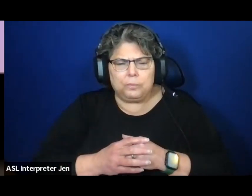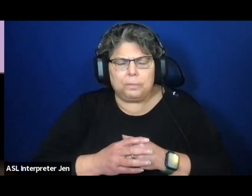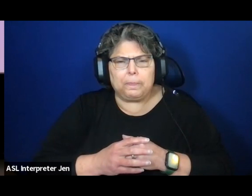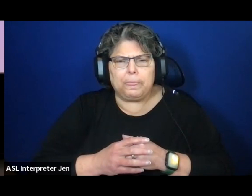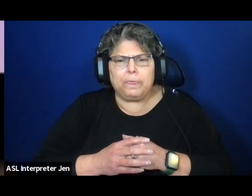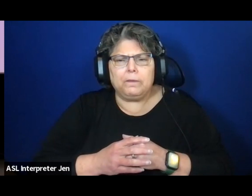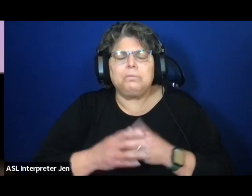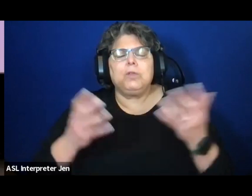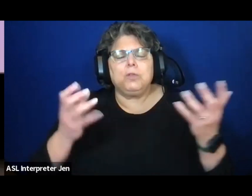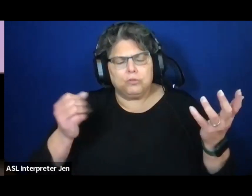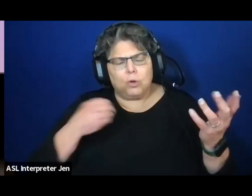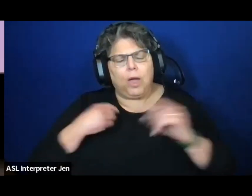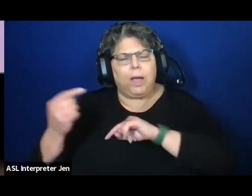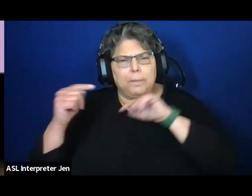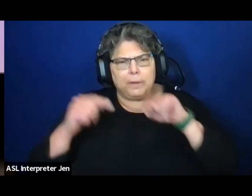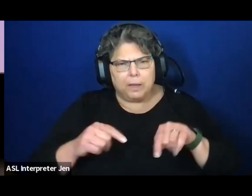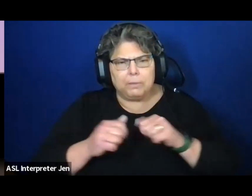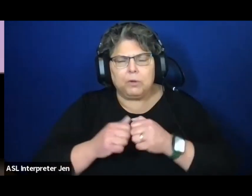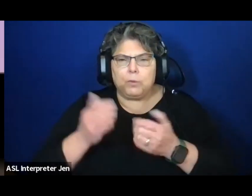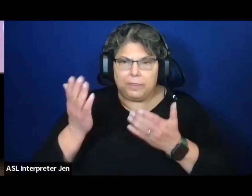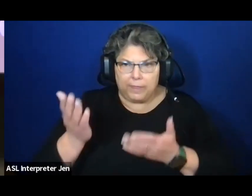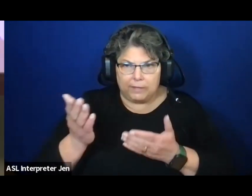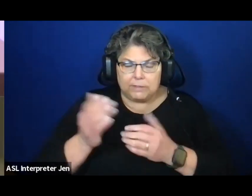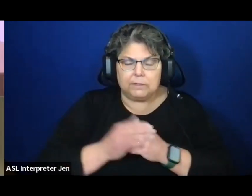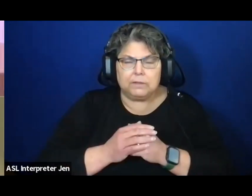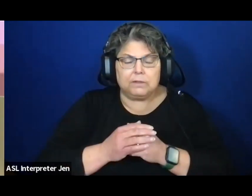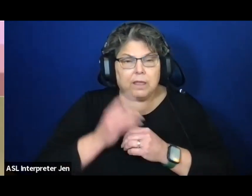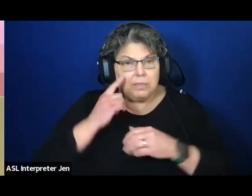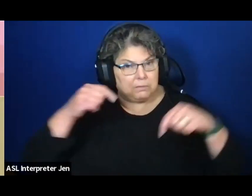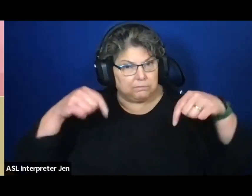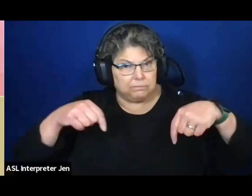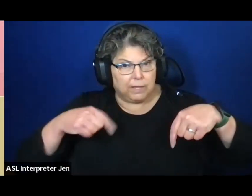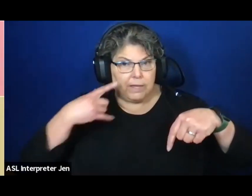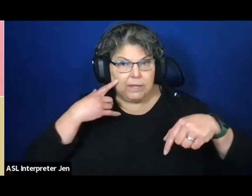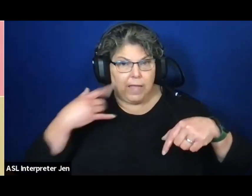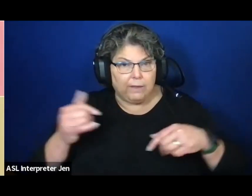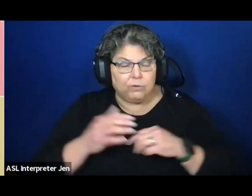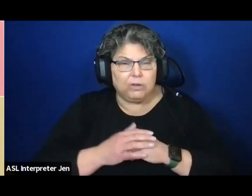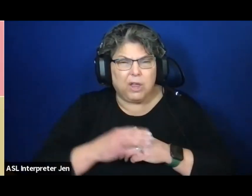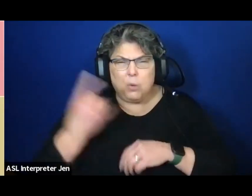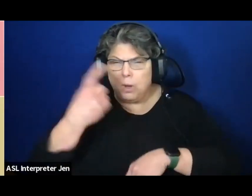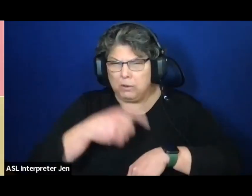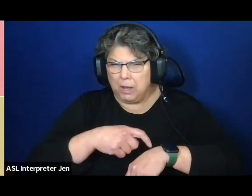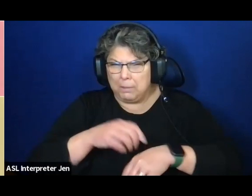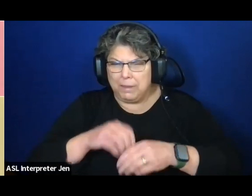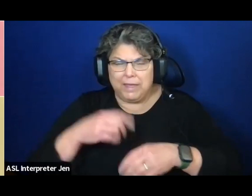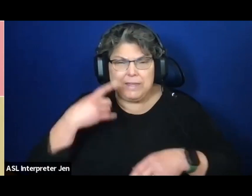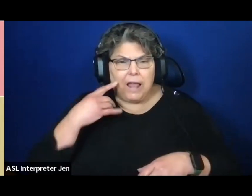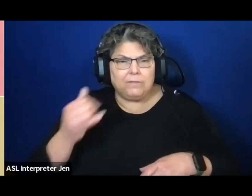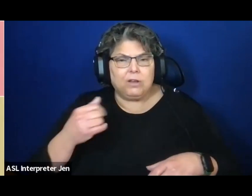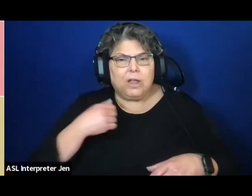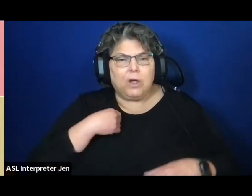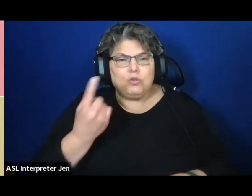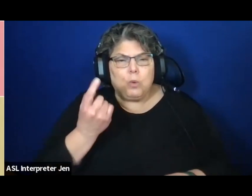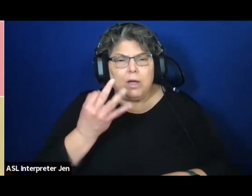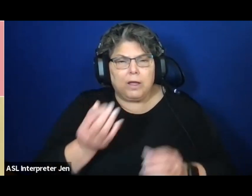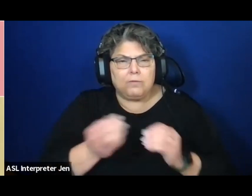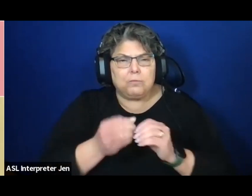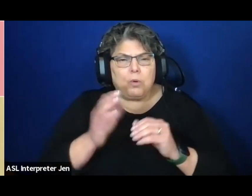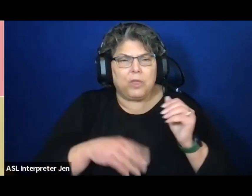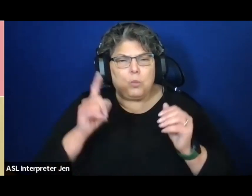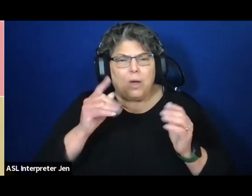So I'm coming to you with this, and when I think about in California, at one point in California, I was one of over